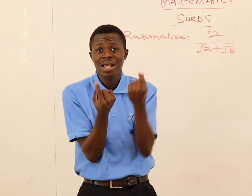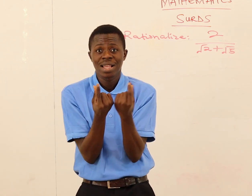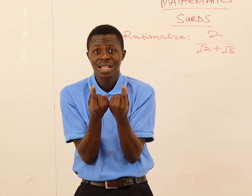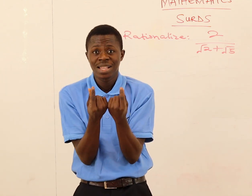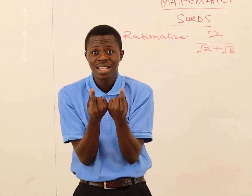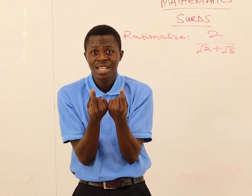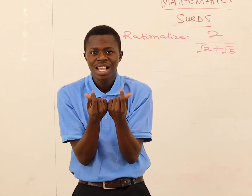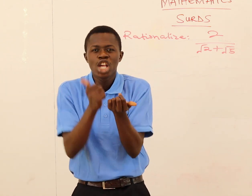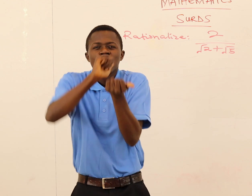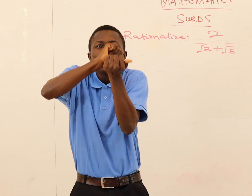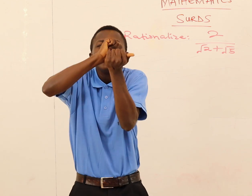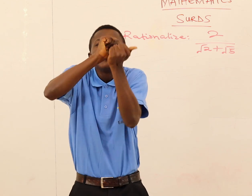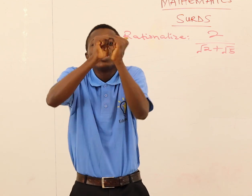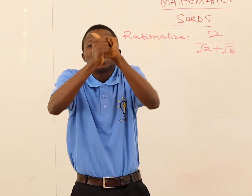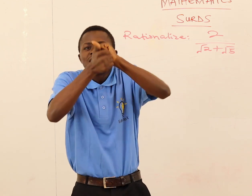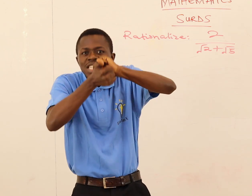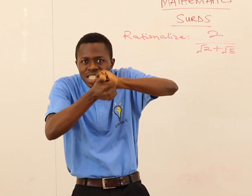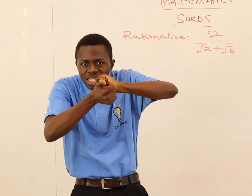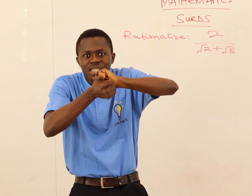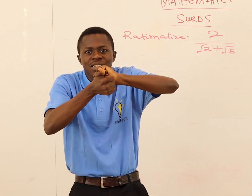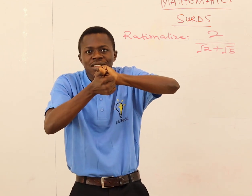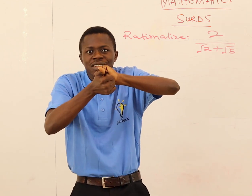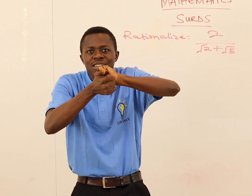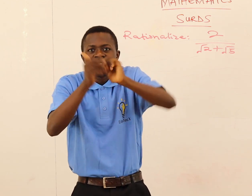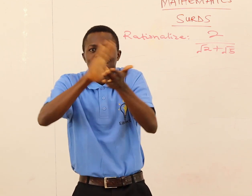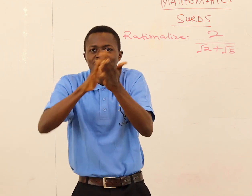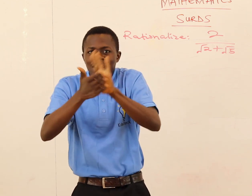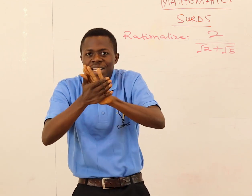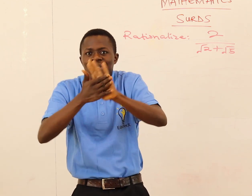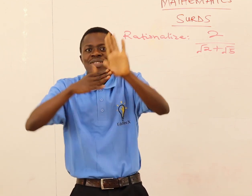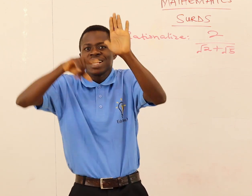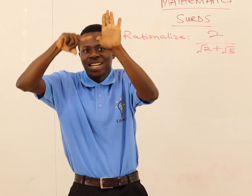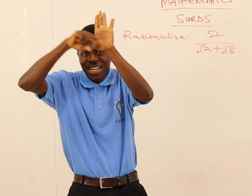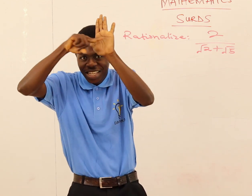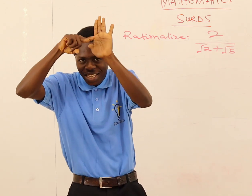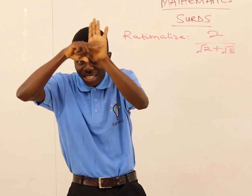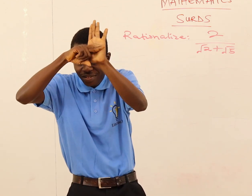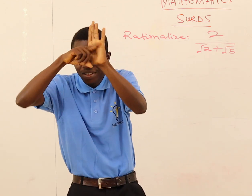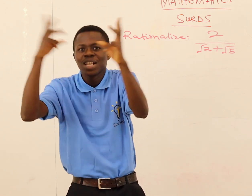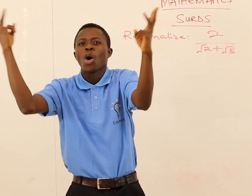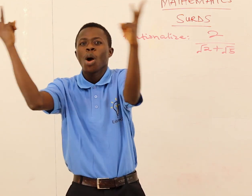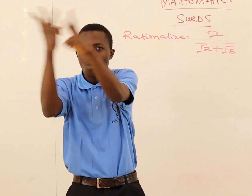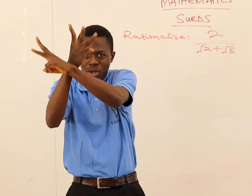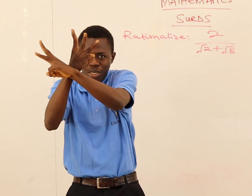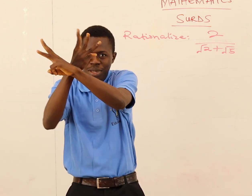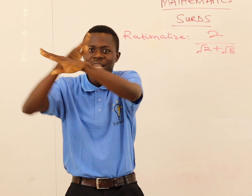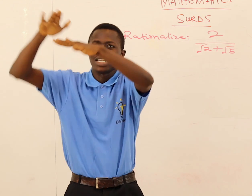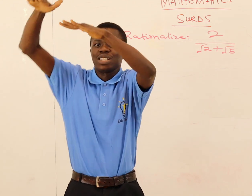the sign there is positive, what do? We change the positive sign to